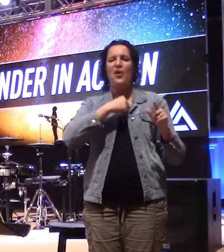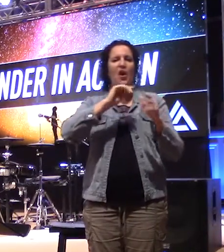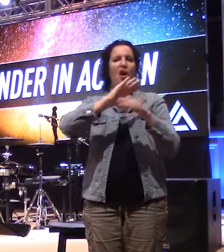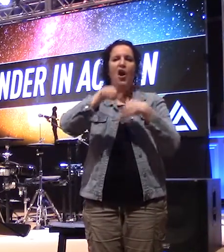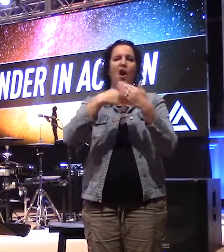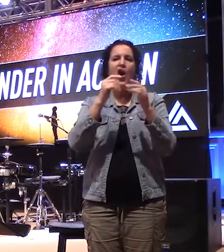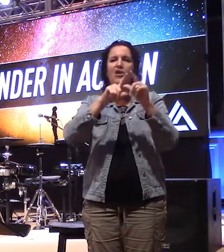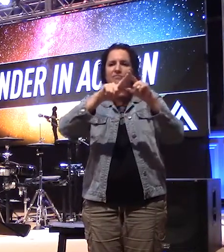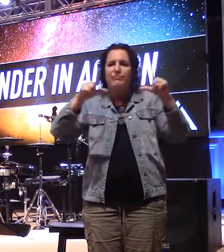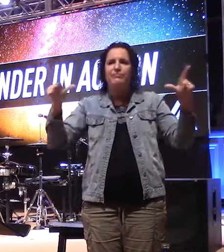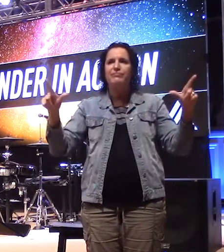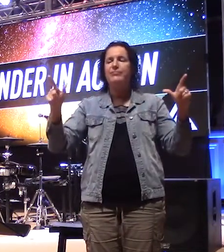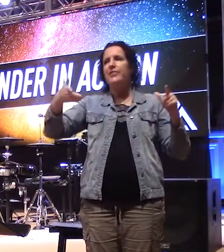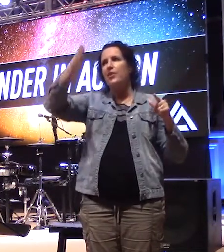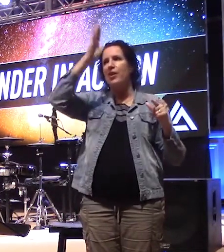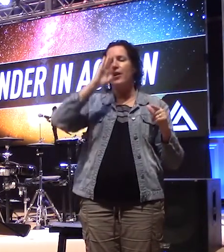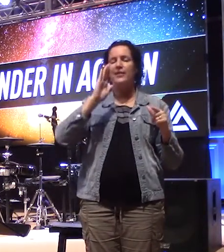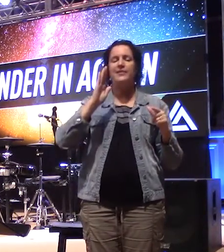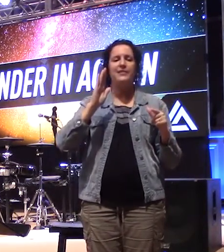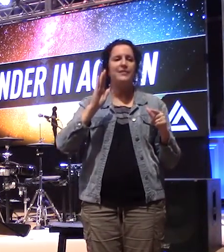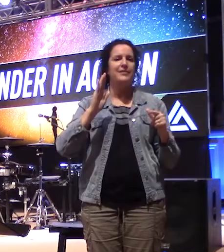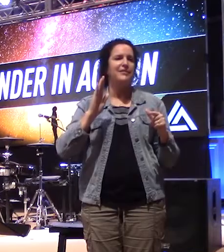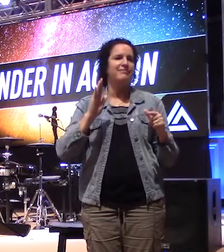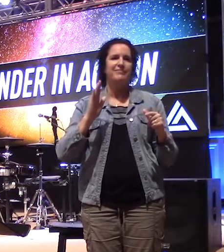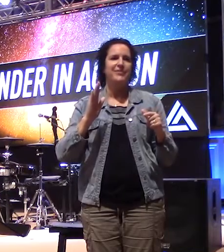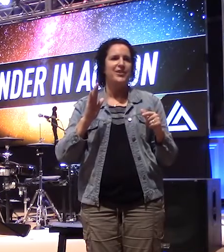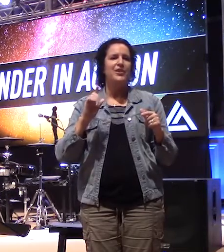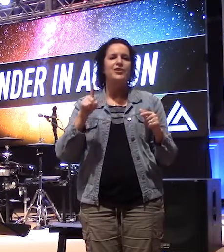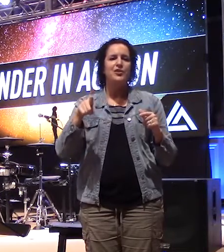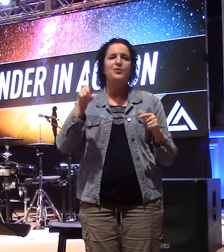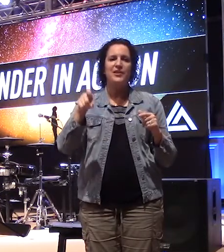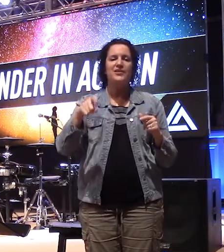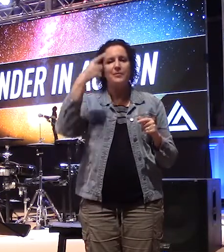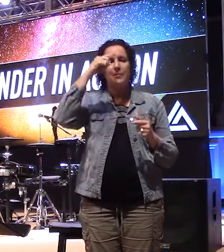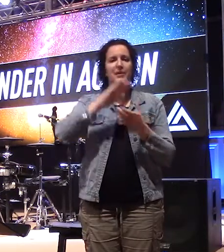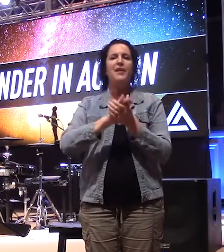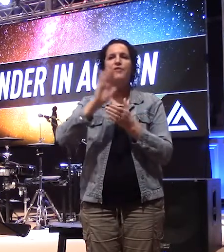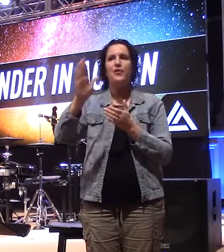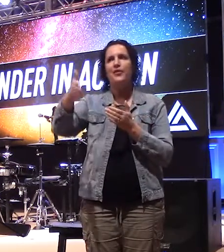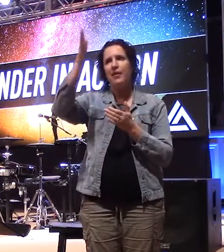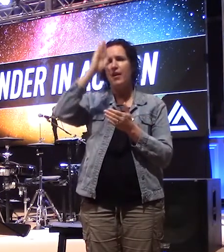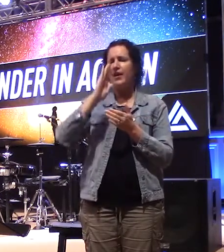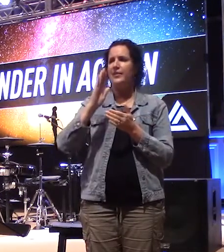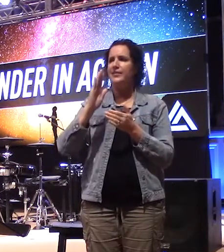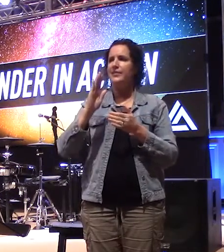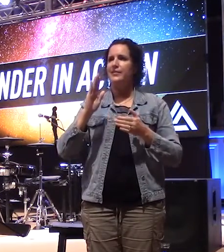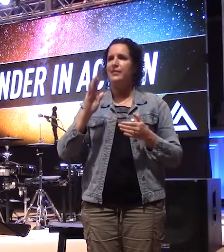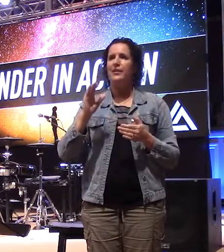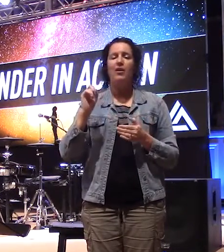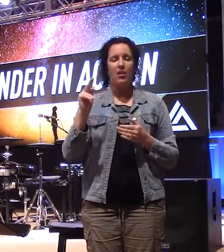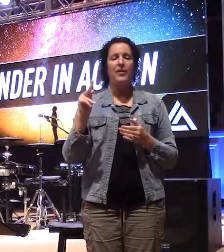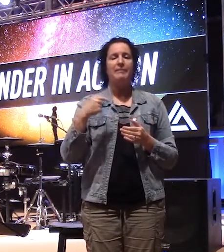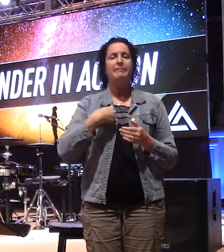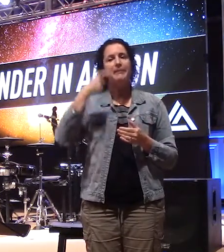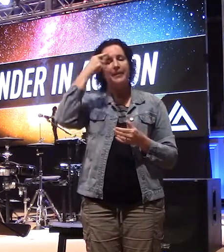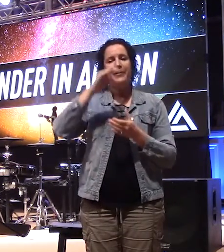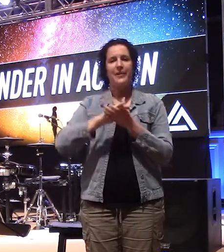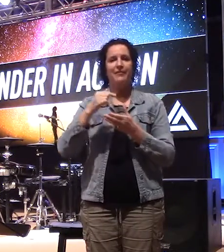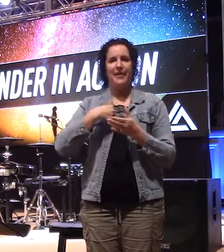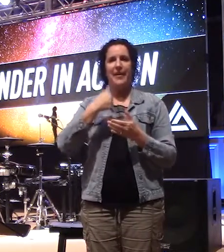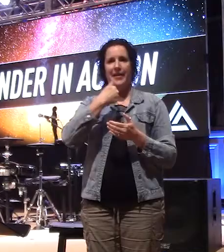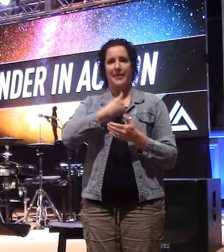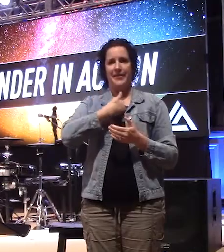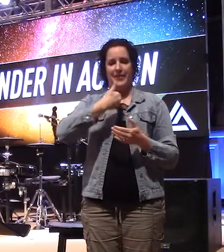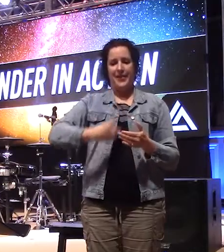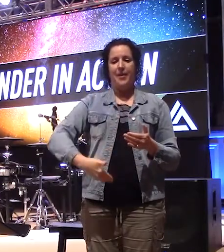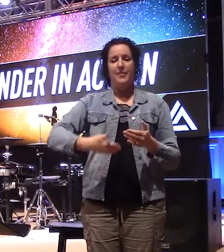What kind of God forgets God? That's it. And you just have to believe you're God. She says, "Okay, I believe I am God." He said, "You really